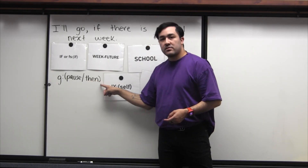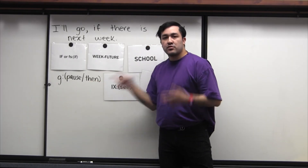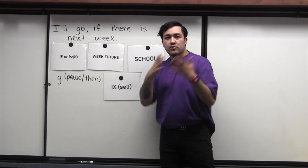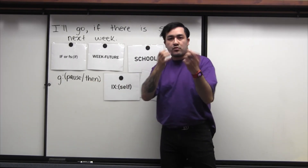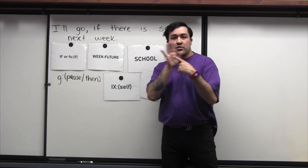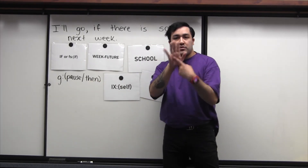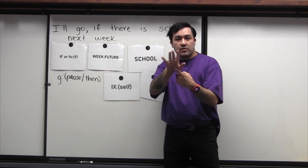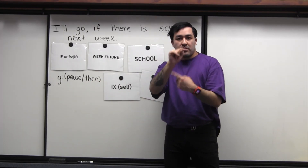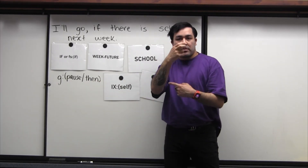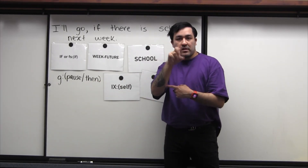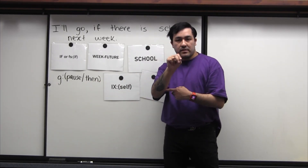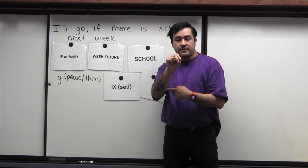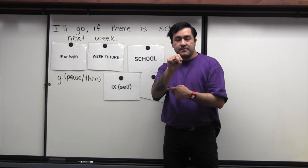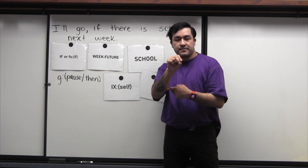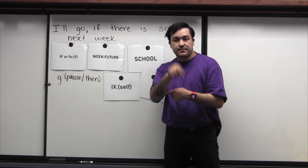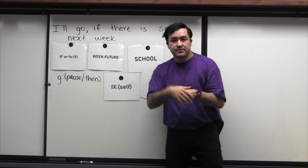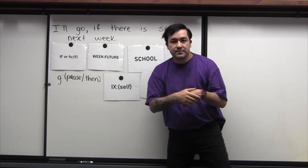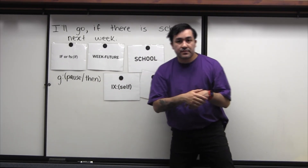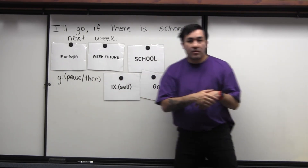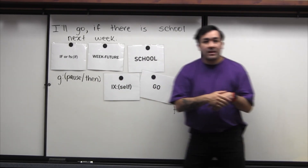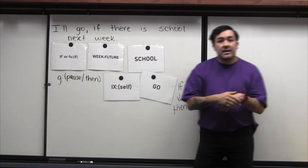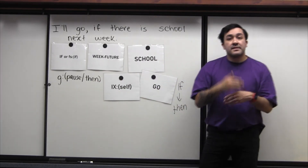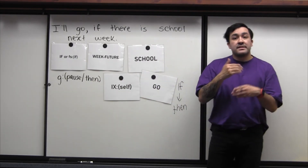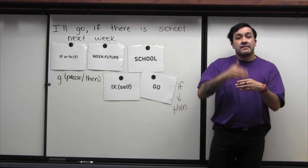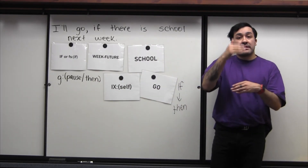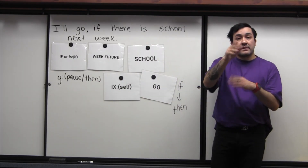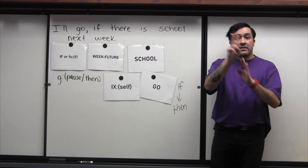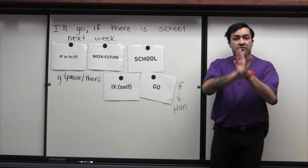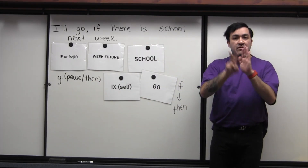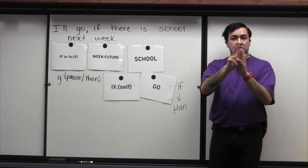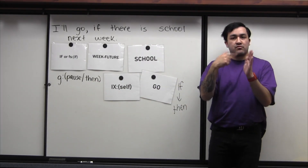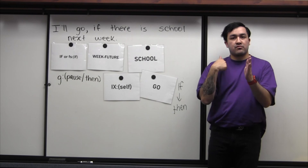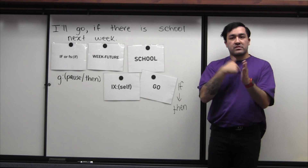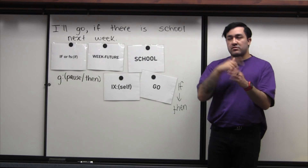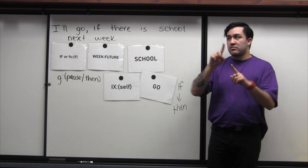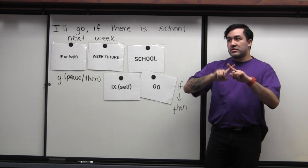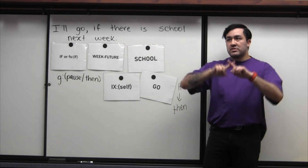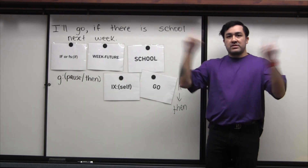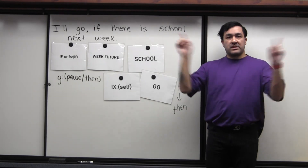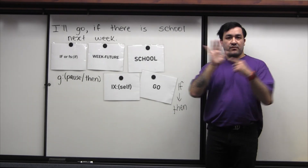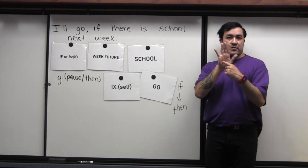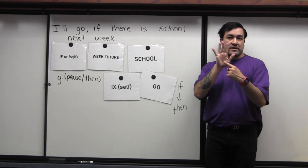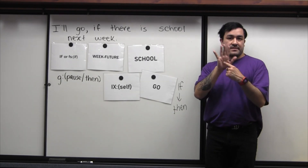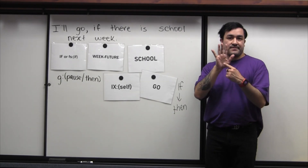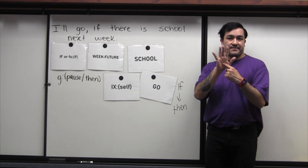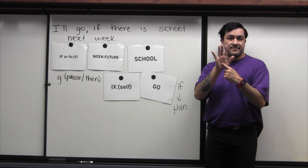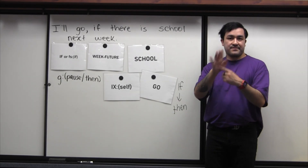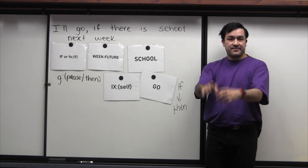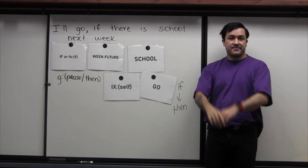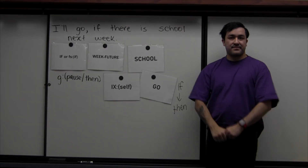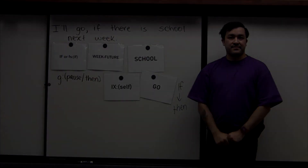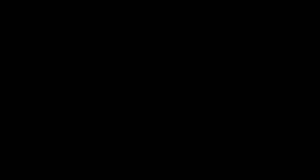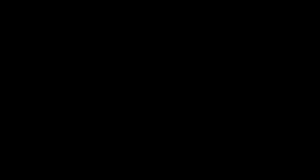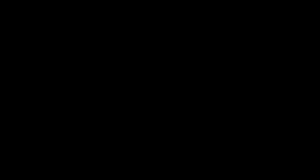want that pause and you want to show that the kind of idea of then. In the next video, we'll look at a different example.